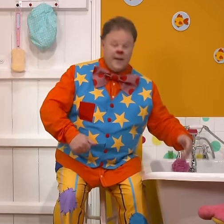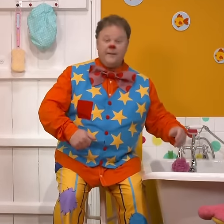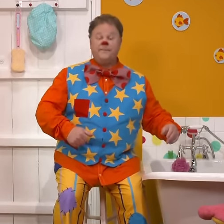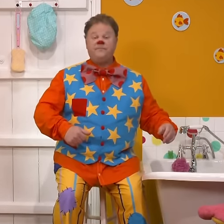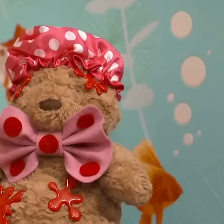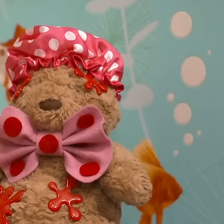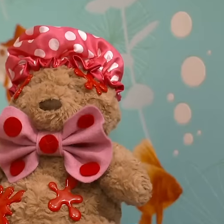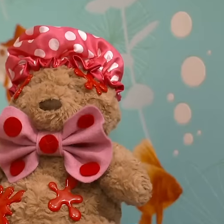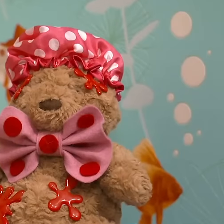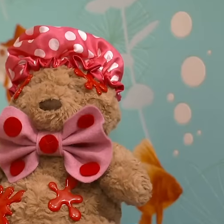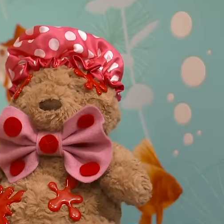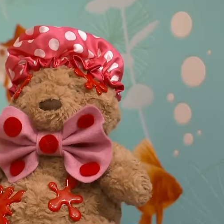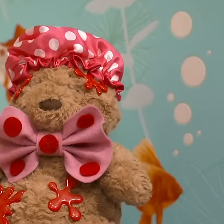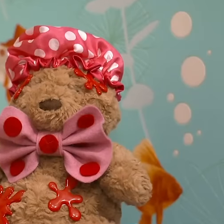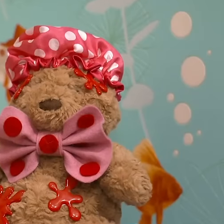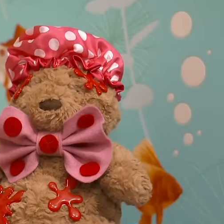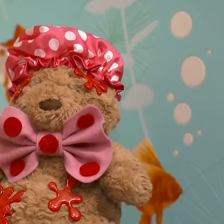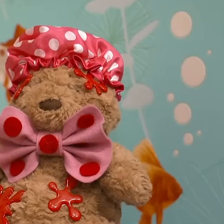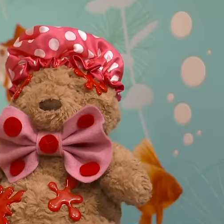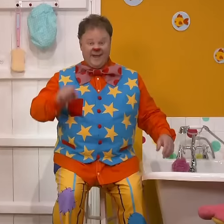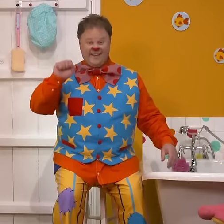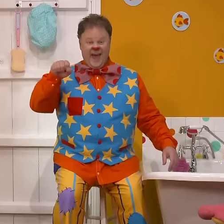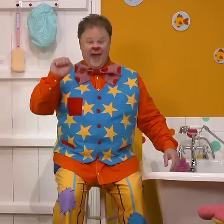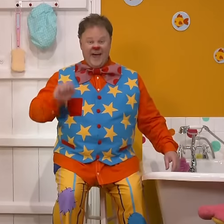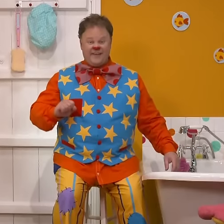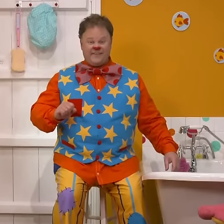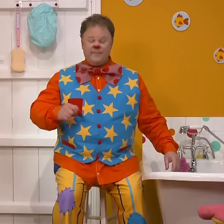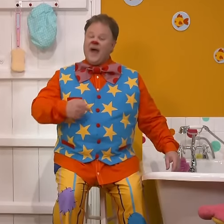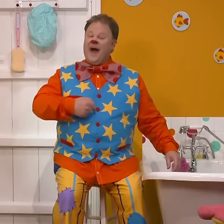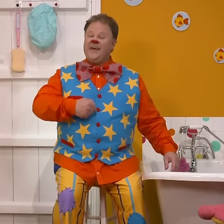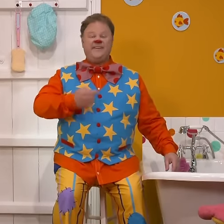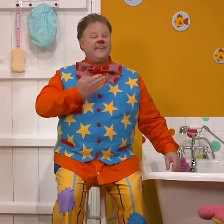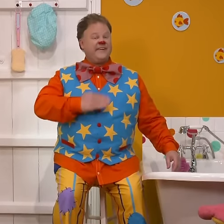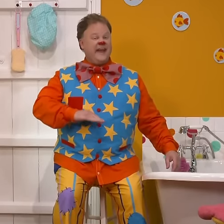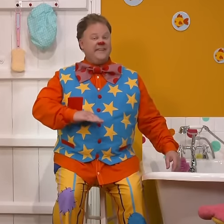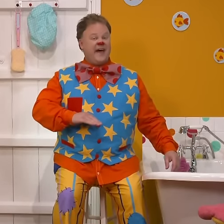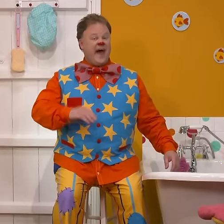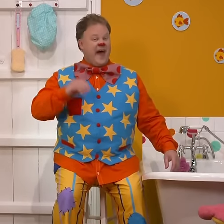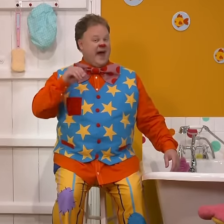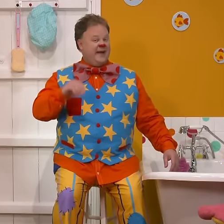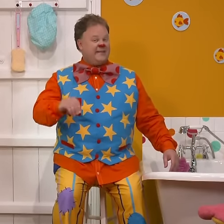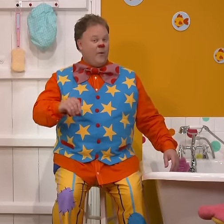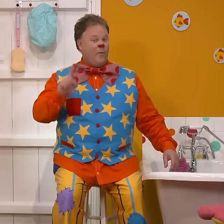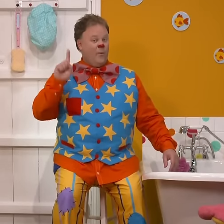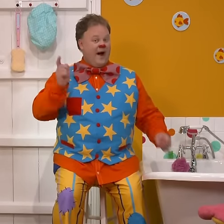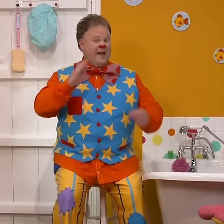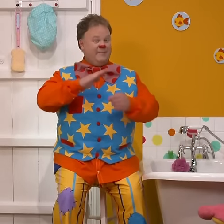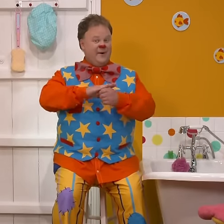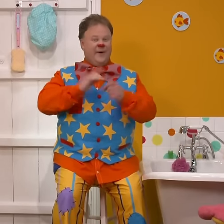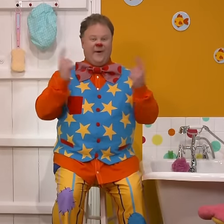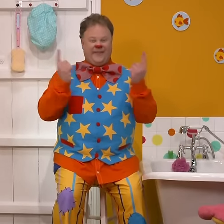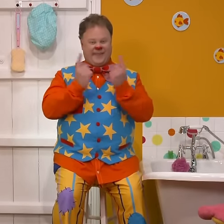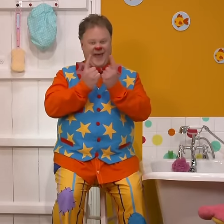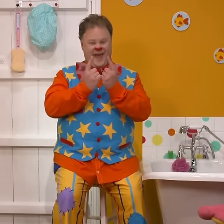for Tumbletead's bubble bath, Mr. Tumble? Yes. I just need to add one more